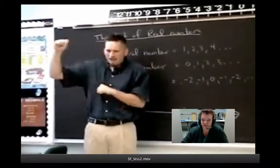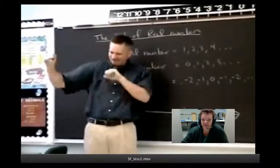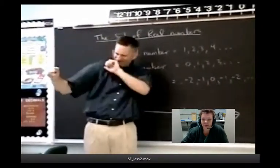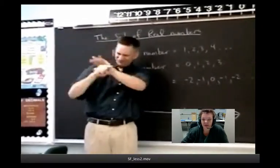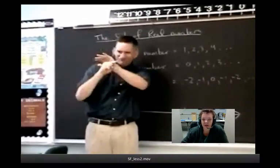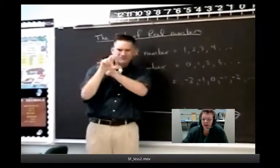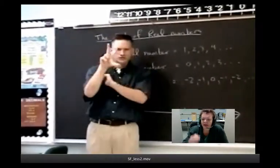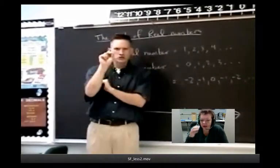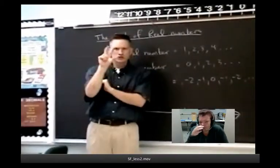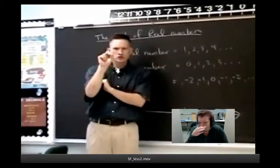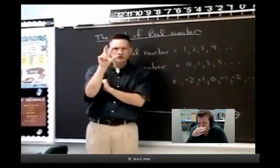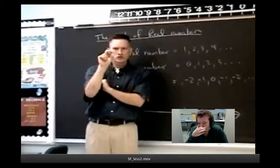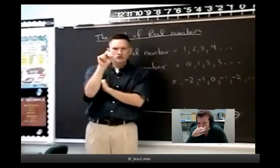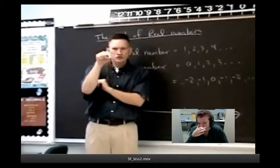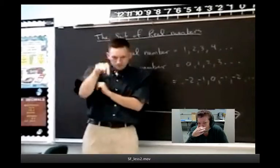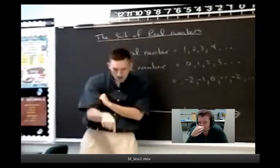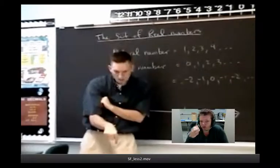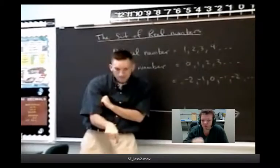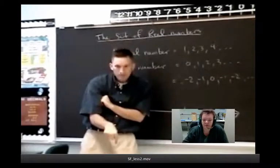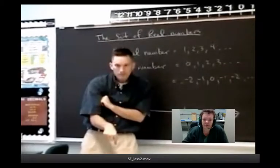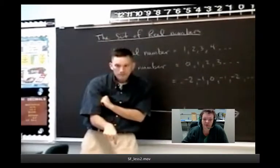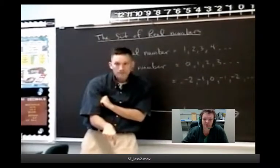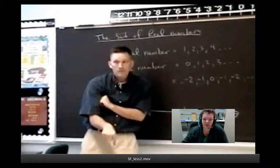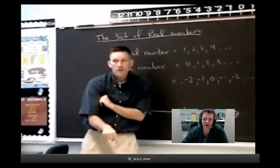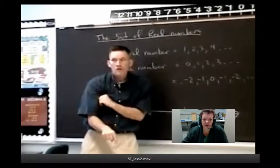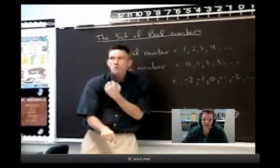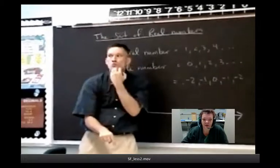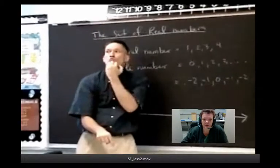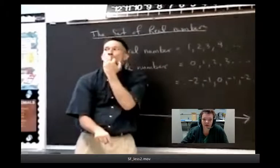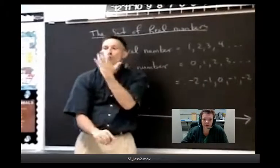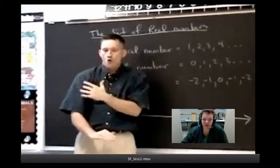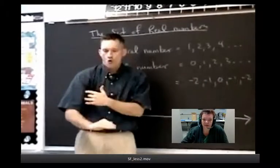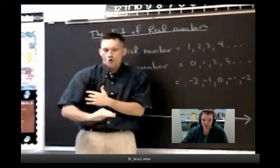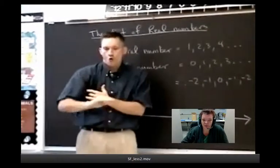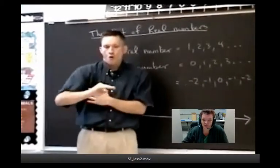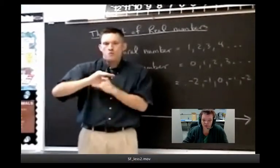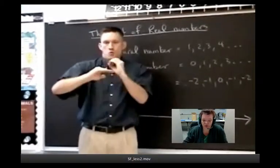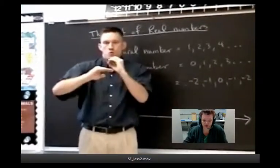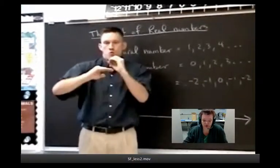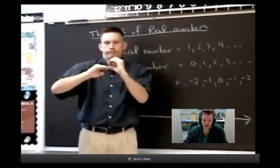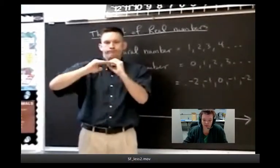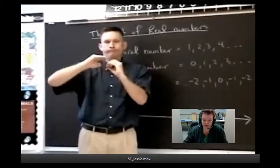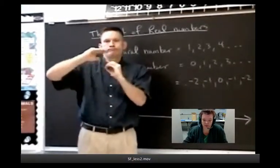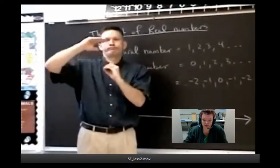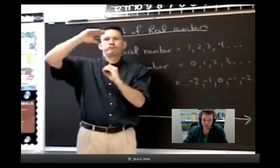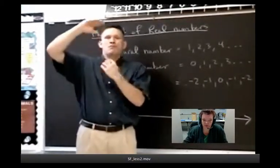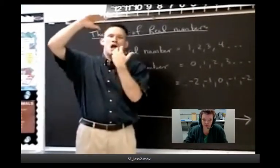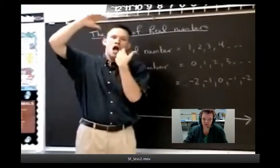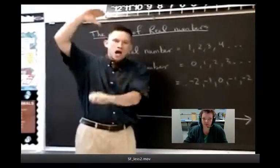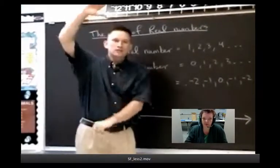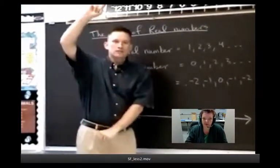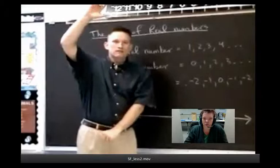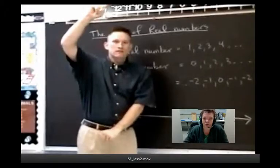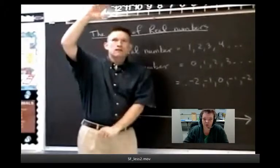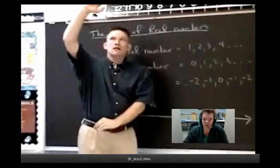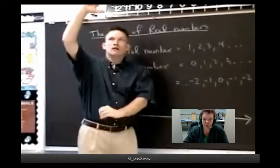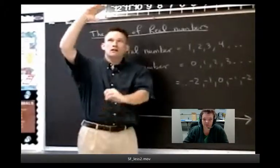numbers. Like with a thermometer, you have times when it registers above 0 when it's warmer